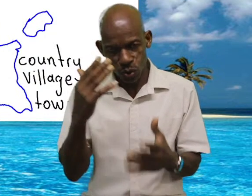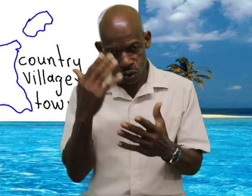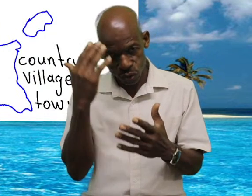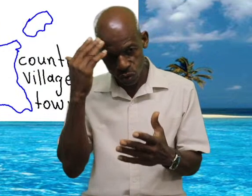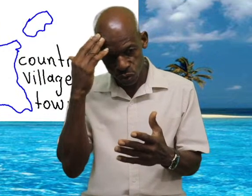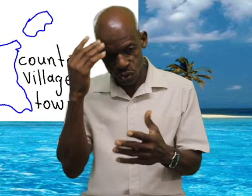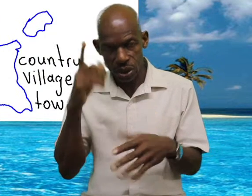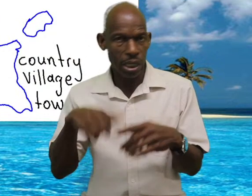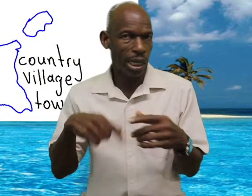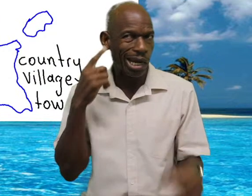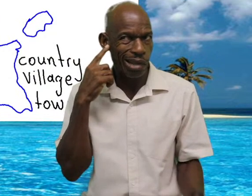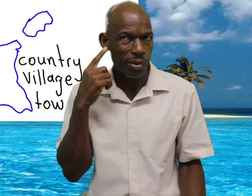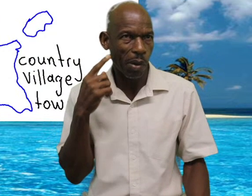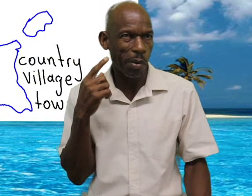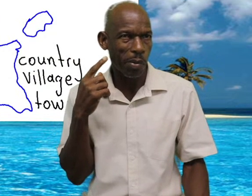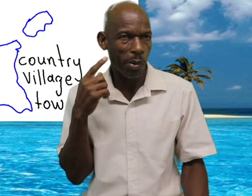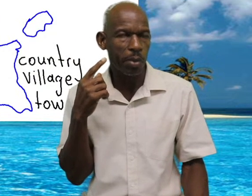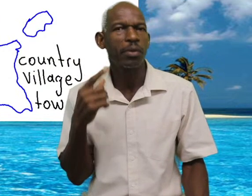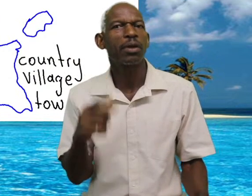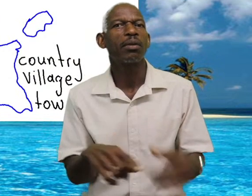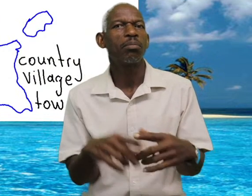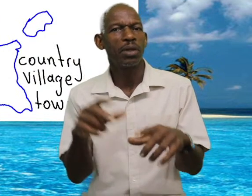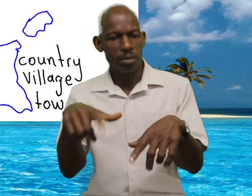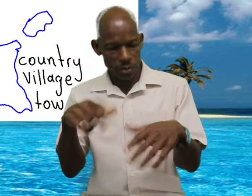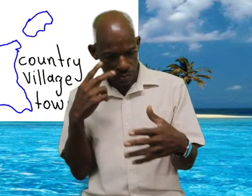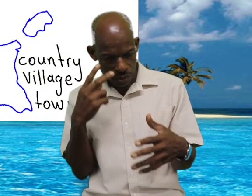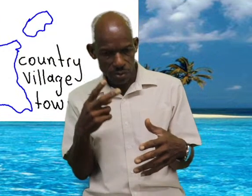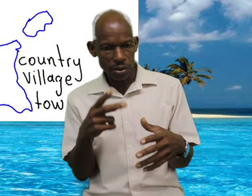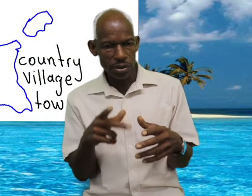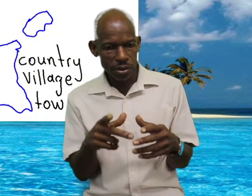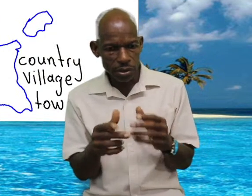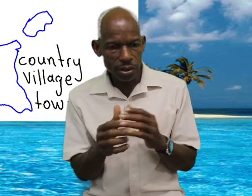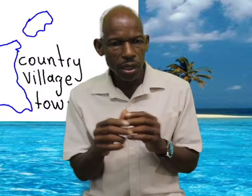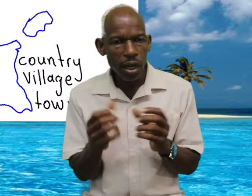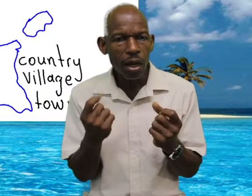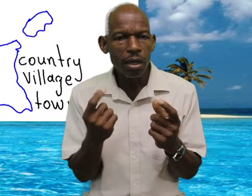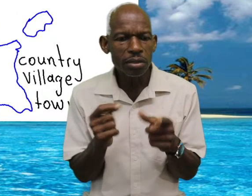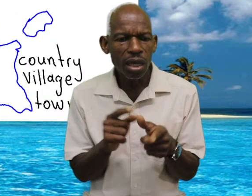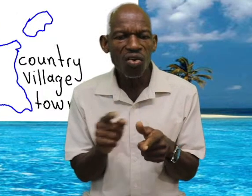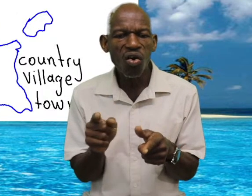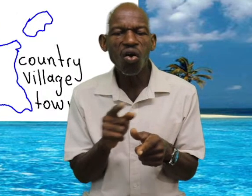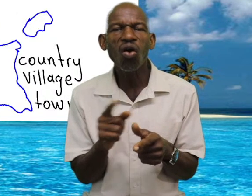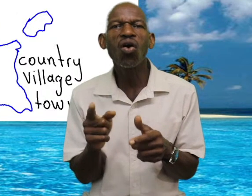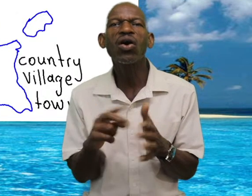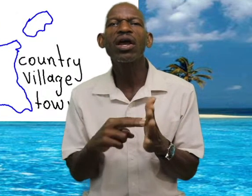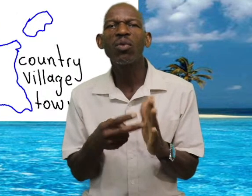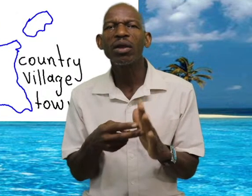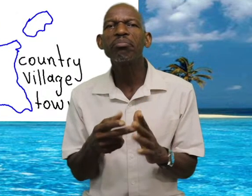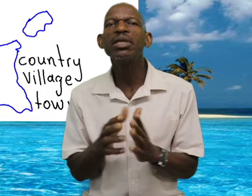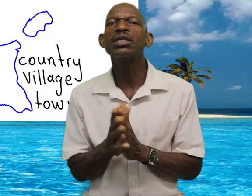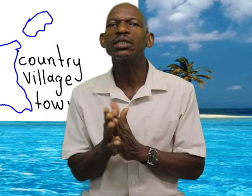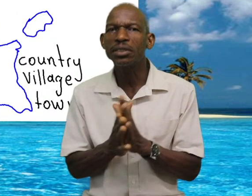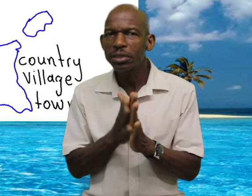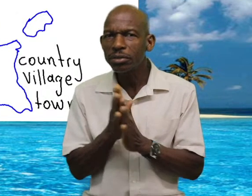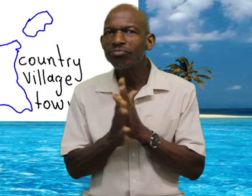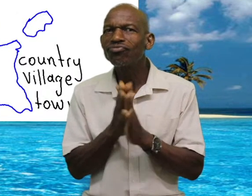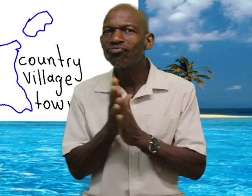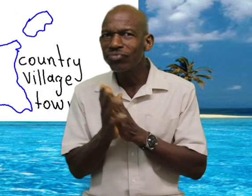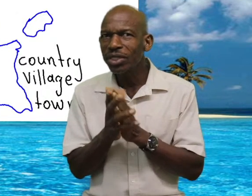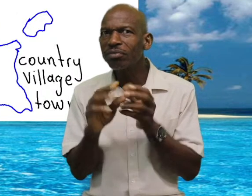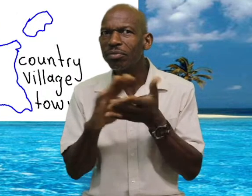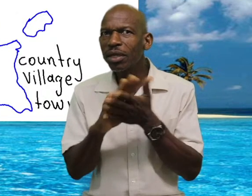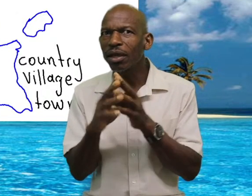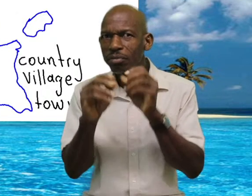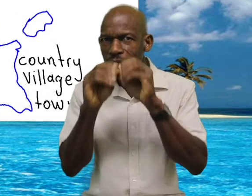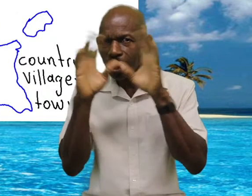the language, so you must be able to be taught and guided as to the meaning of these